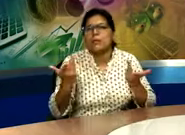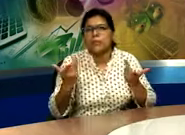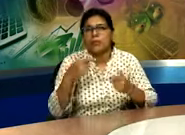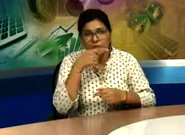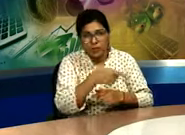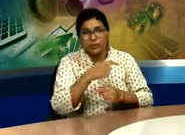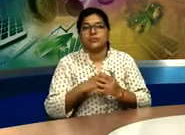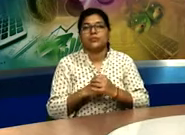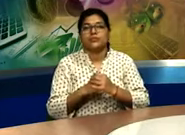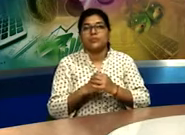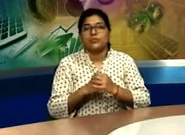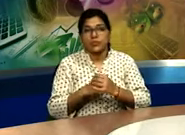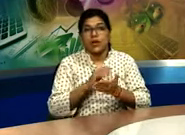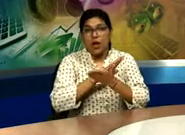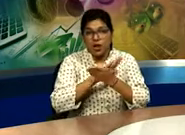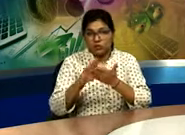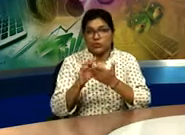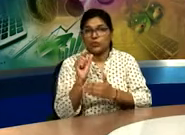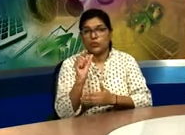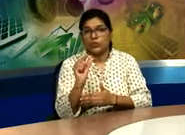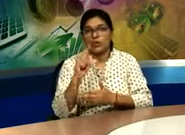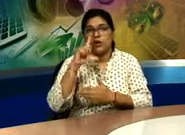As we all know that the area covered